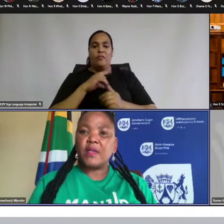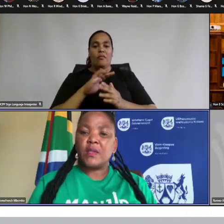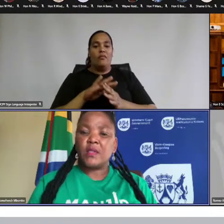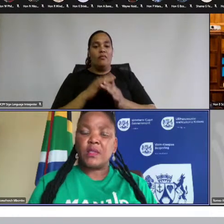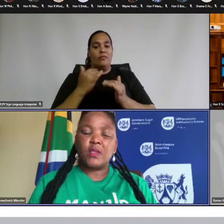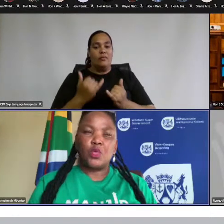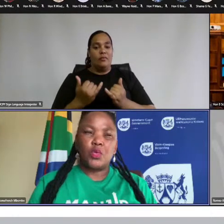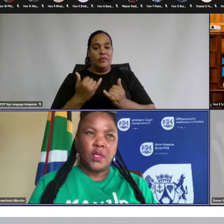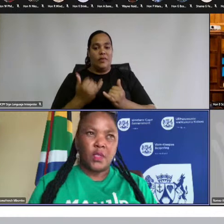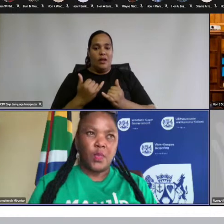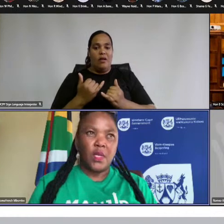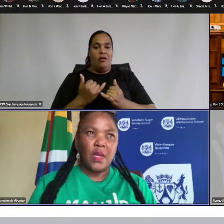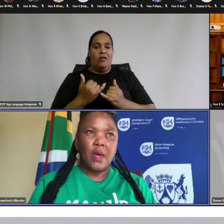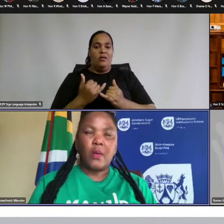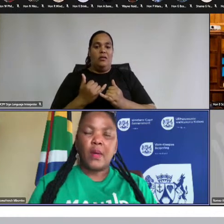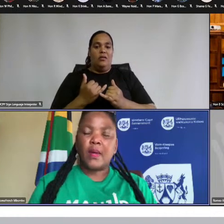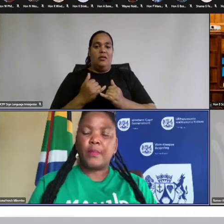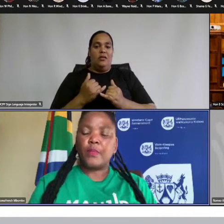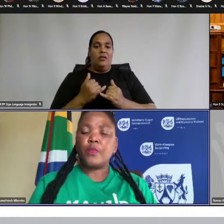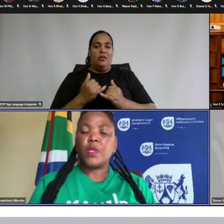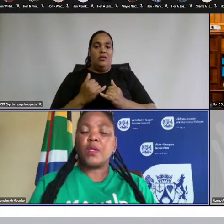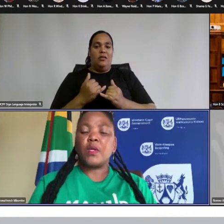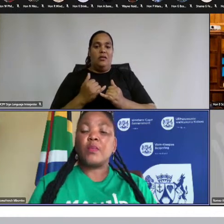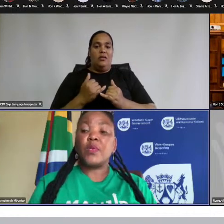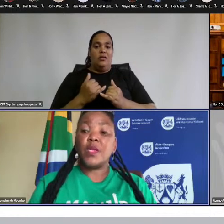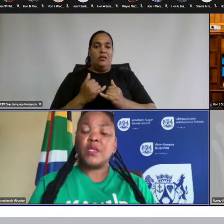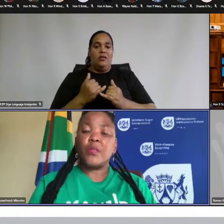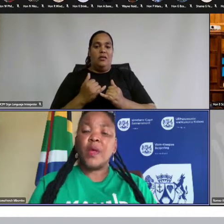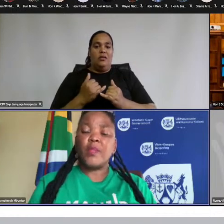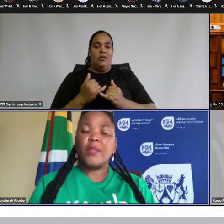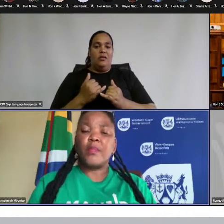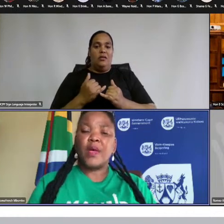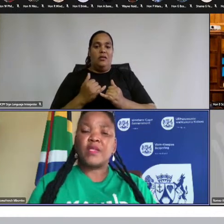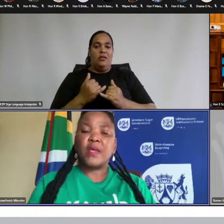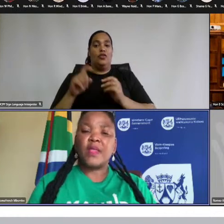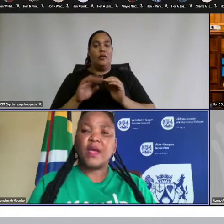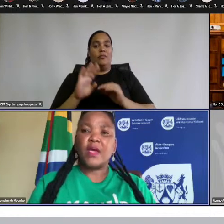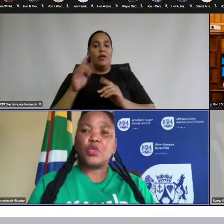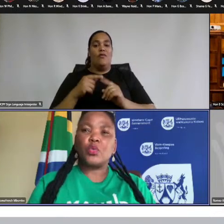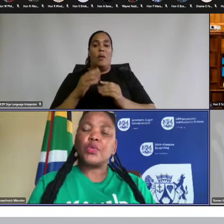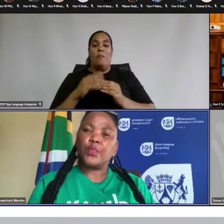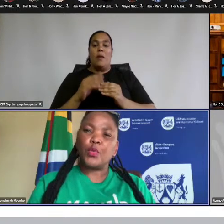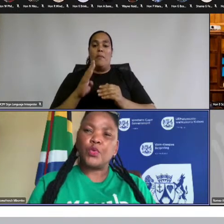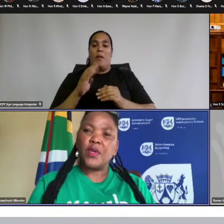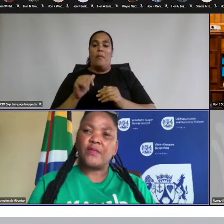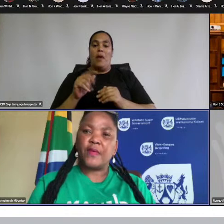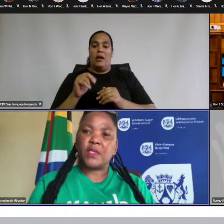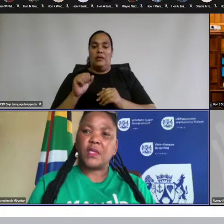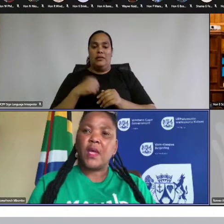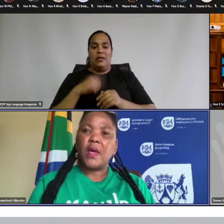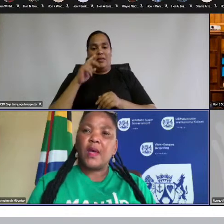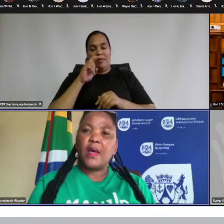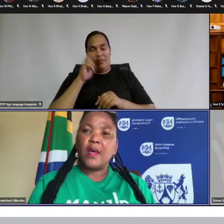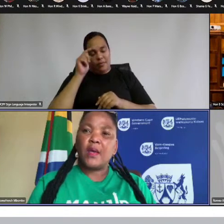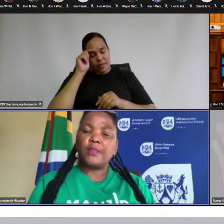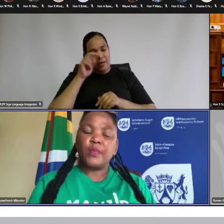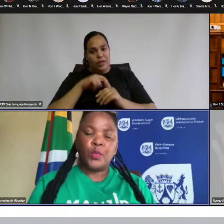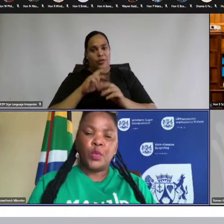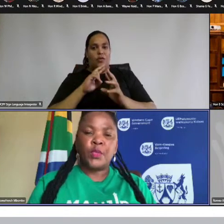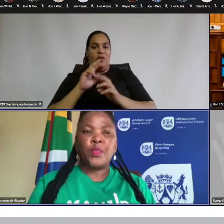that there's this issue that has been now been raised now by Member Barnes, I think I should respond to that first.